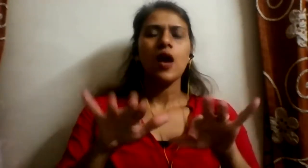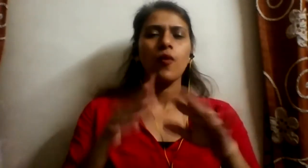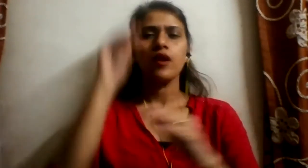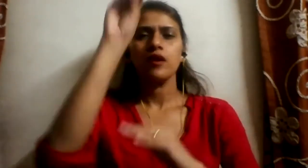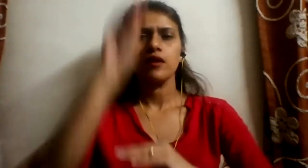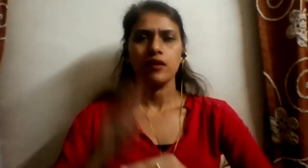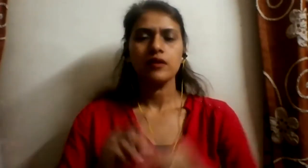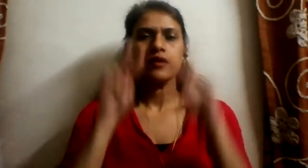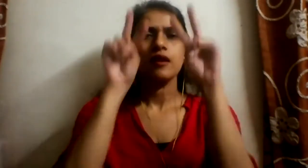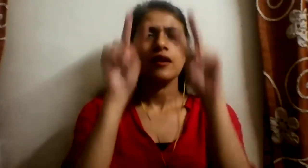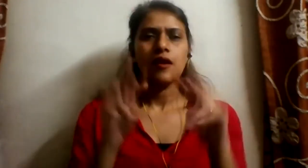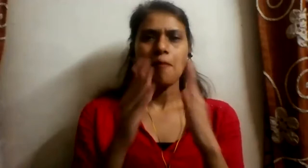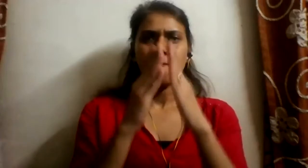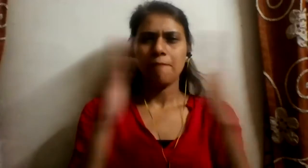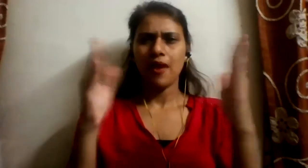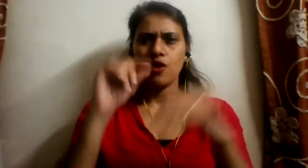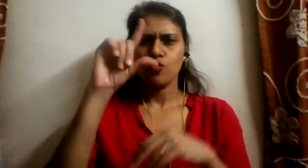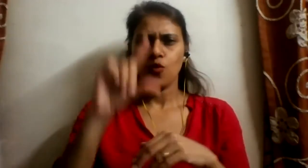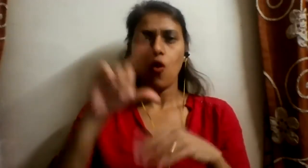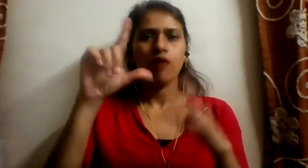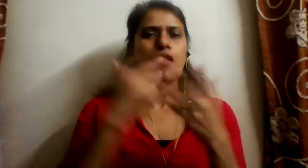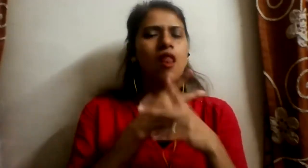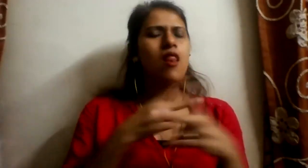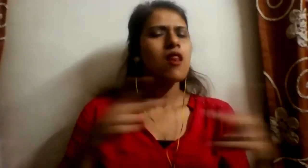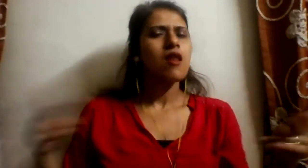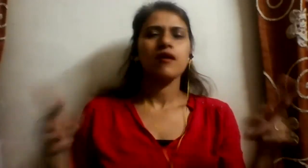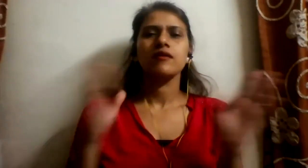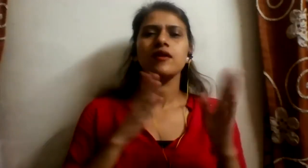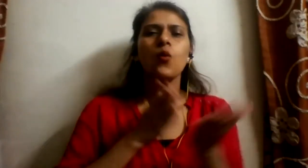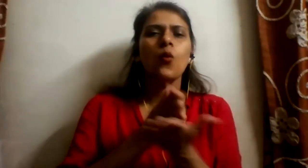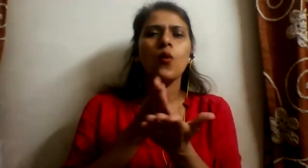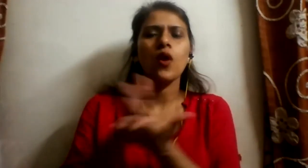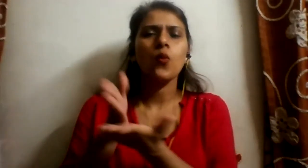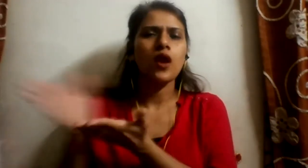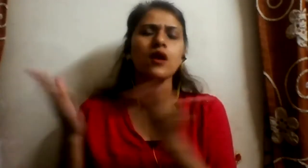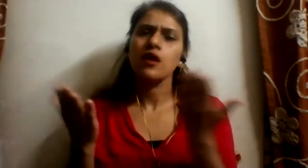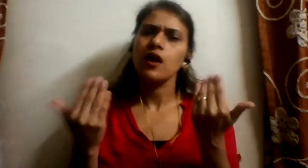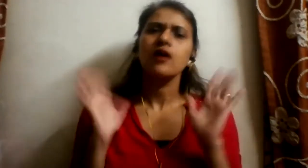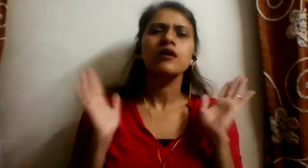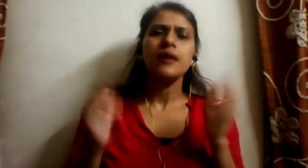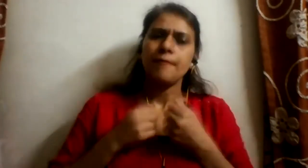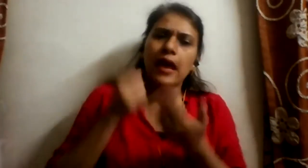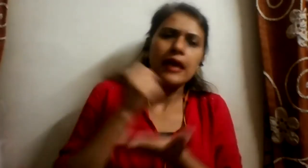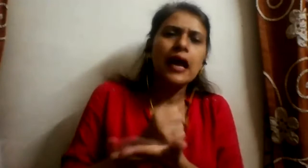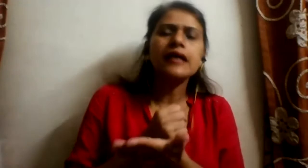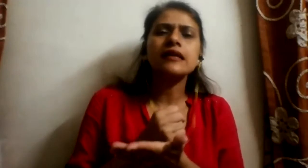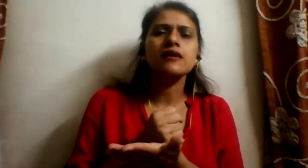these all are identified as communication in the Rights of Persons with Disabilities Act. I'm happy to tell